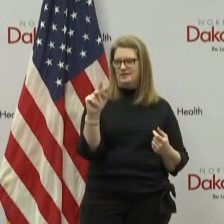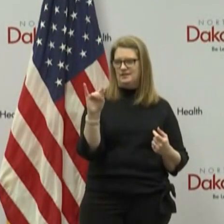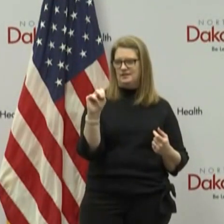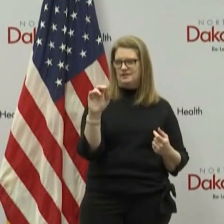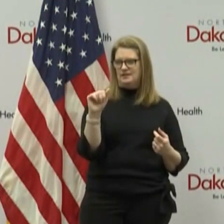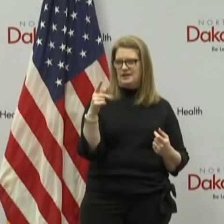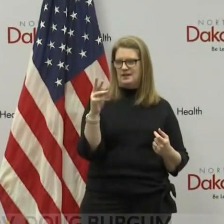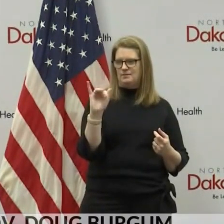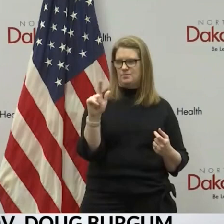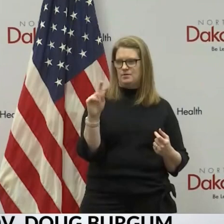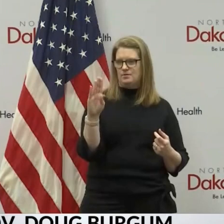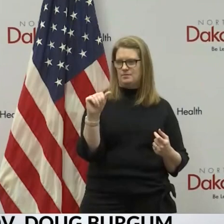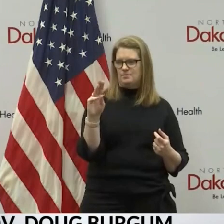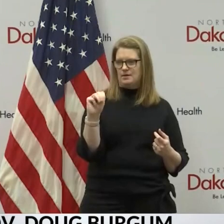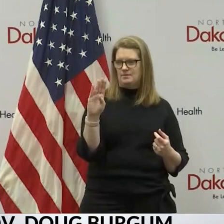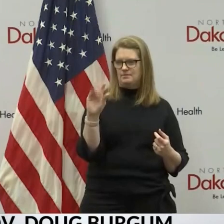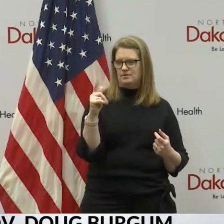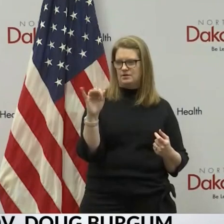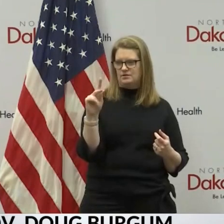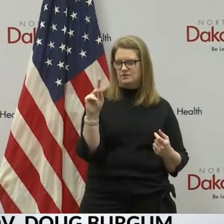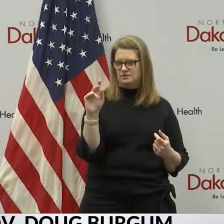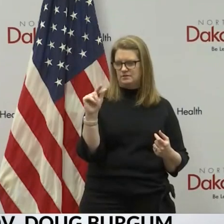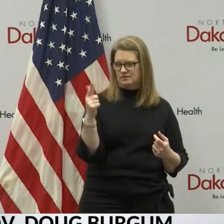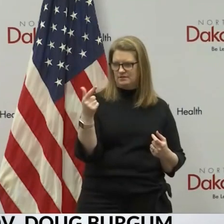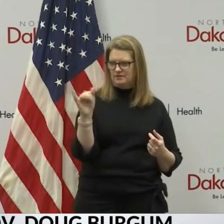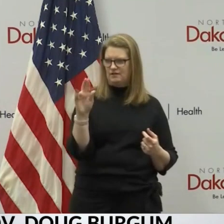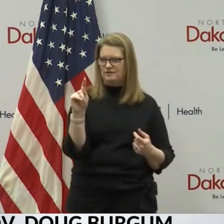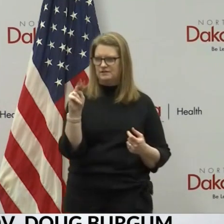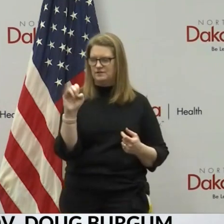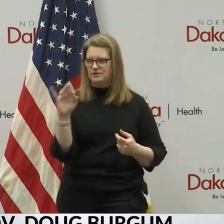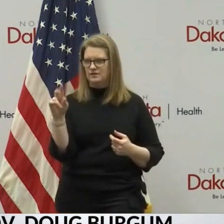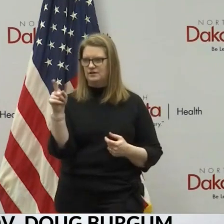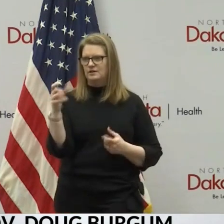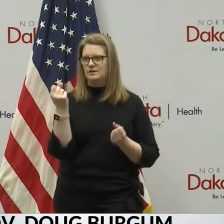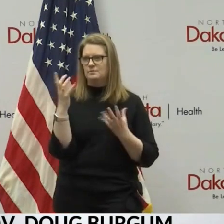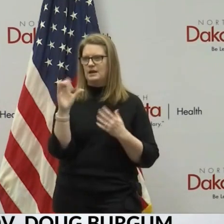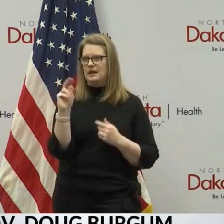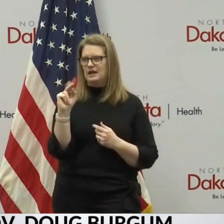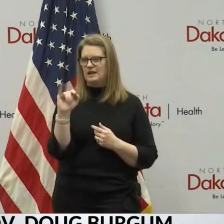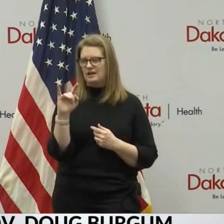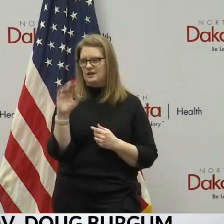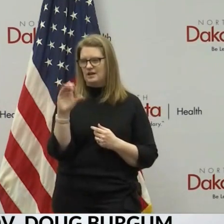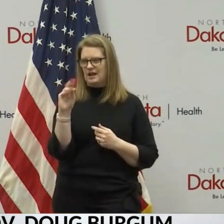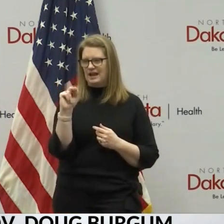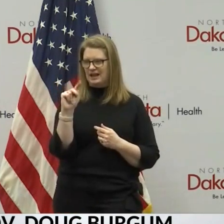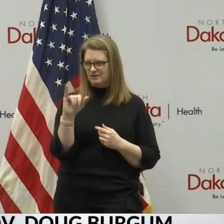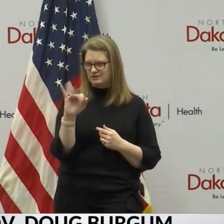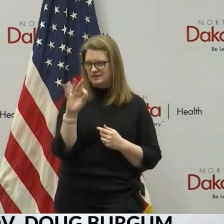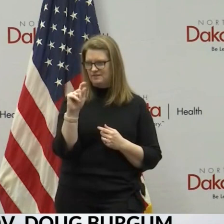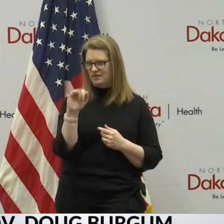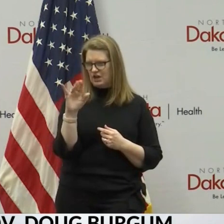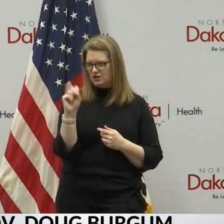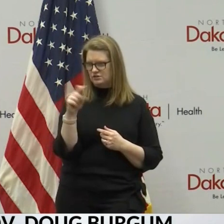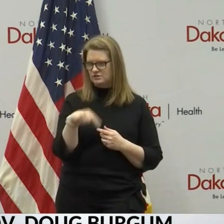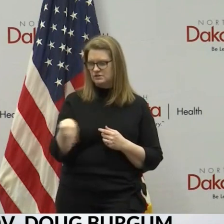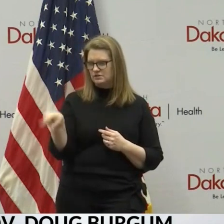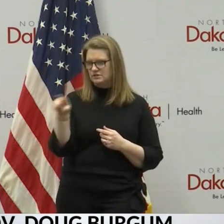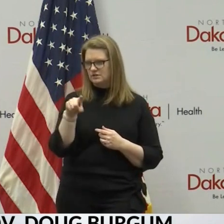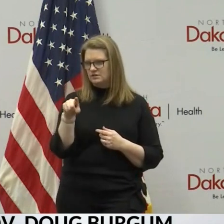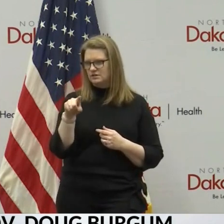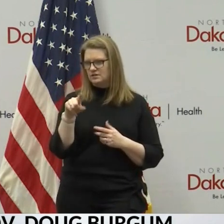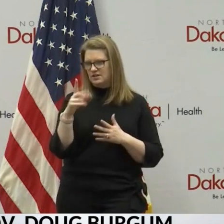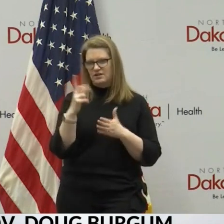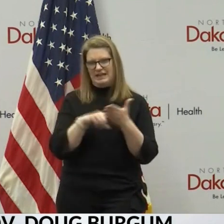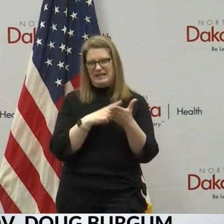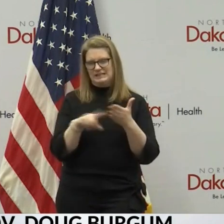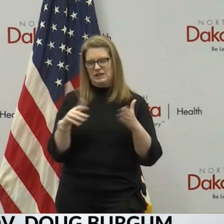April Baumgarten with the Forum of Fargo Moorhead. There are a number of county fairs around the U.S., including in Michigan, that are canceling youth programs such as 4-H